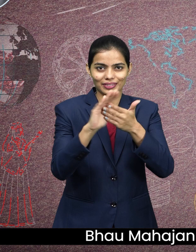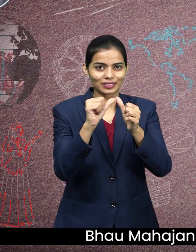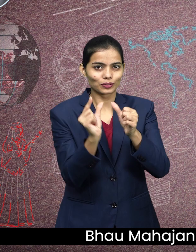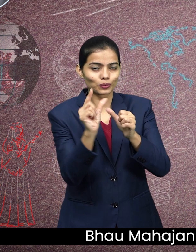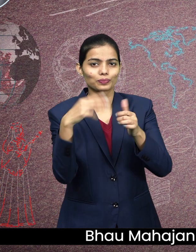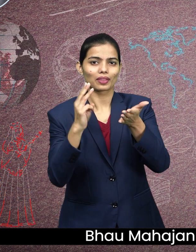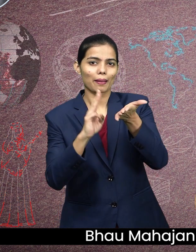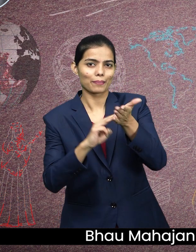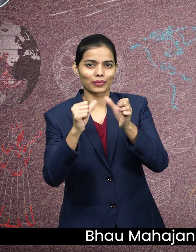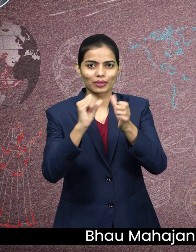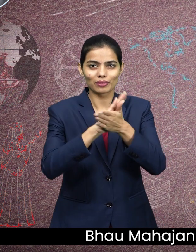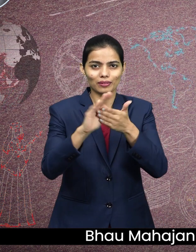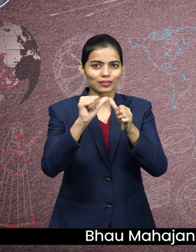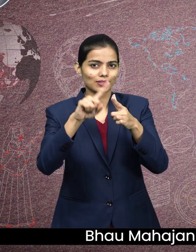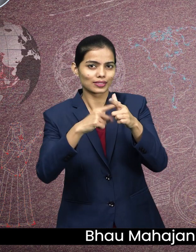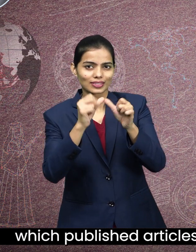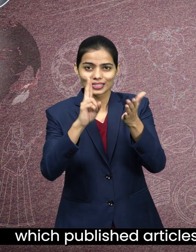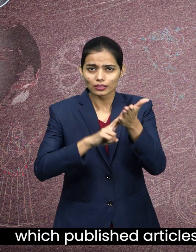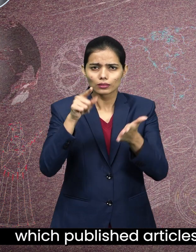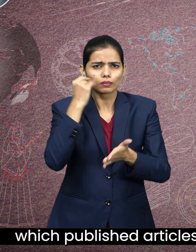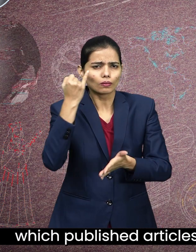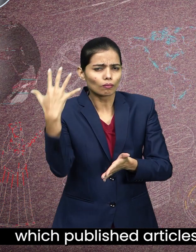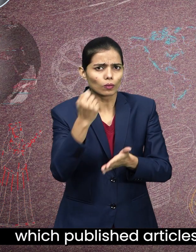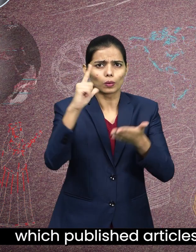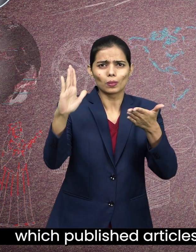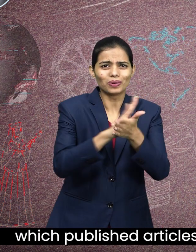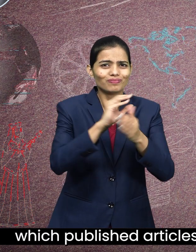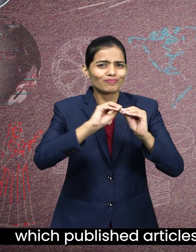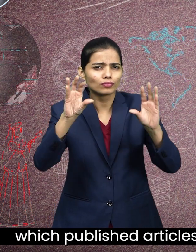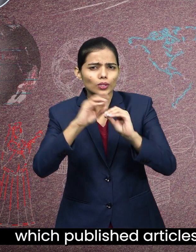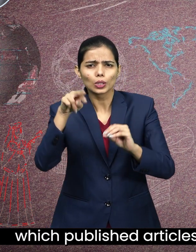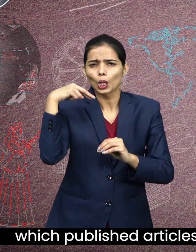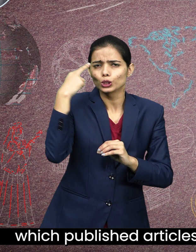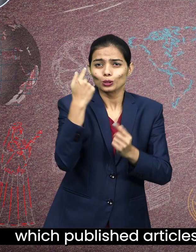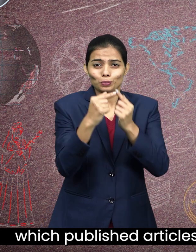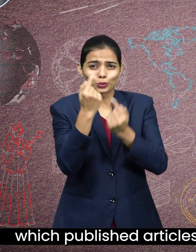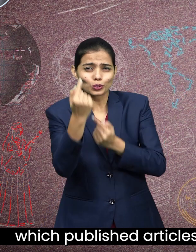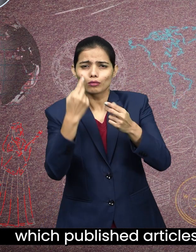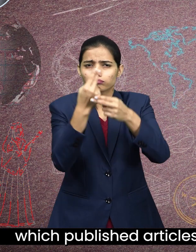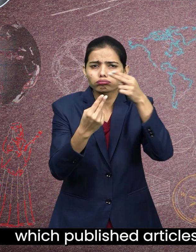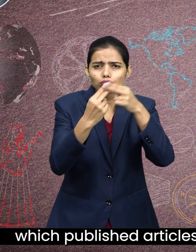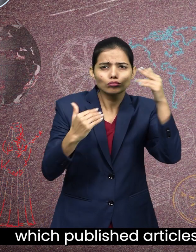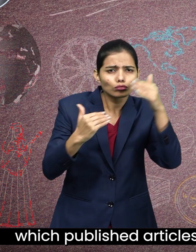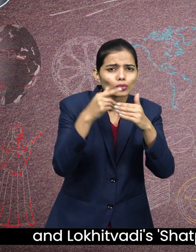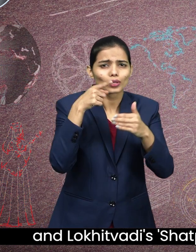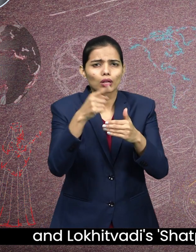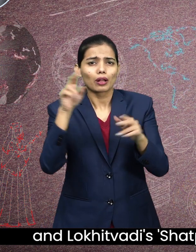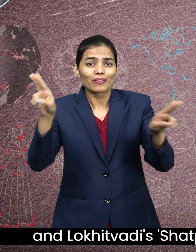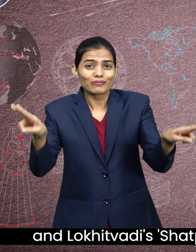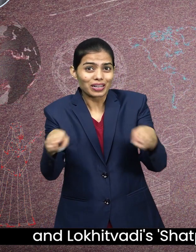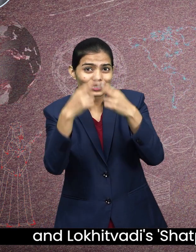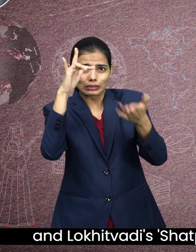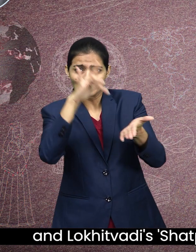Bahu Mahajan founded the newspaper which published articles on the French Revolution's history